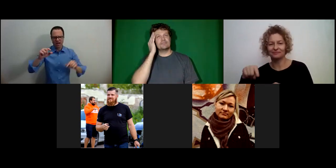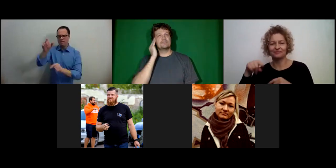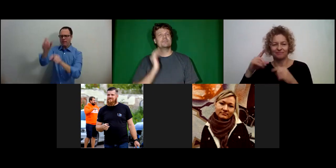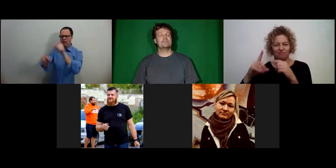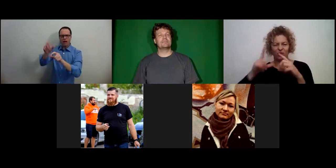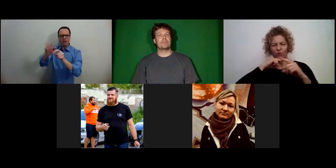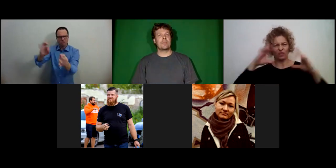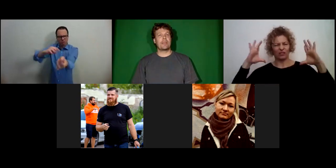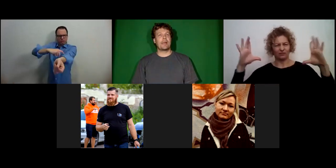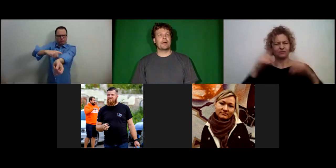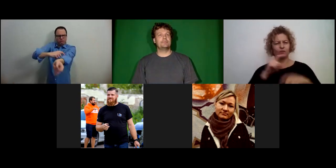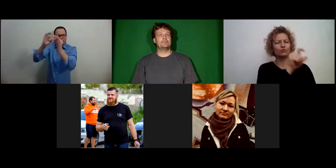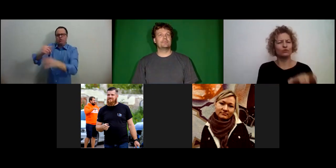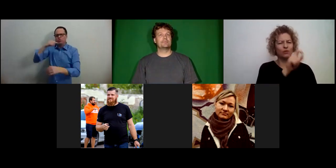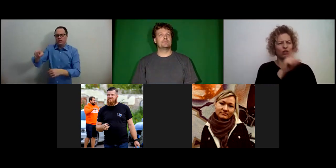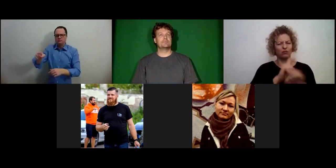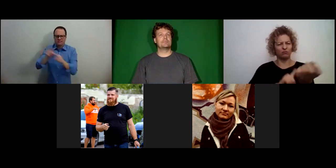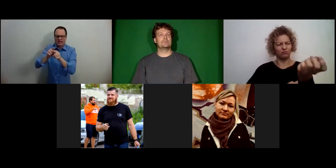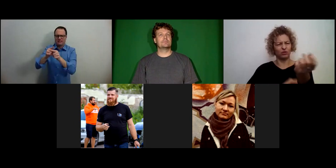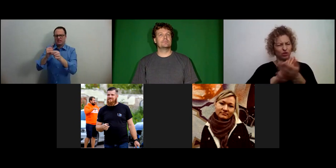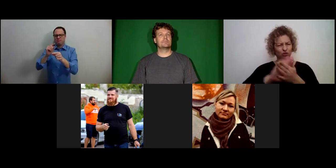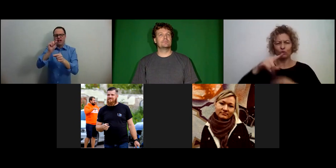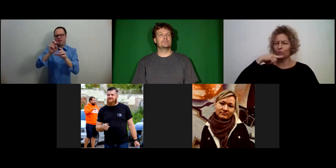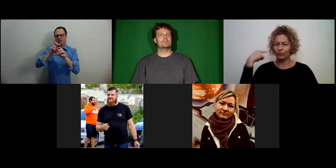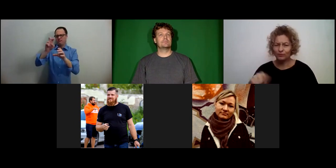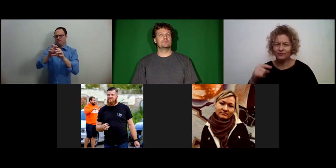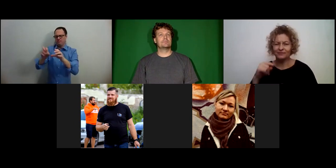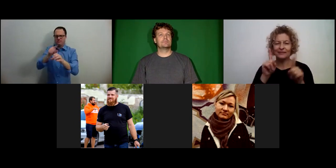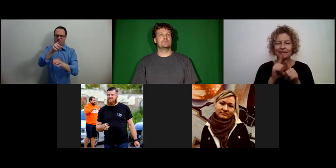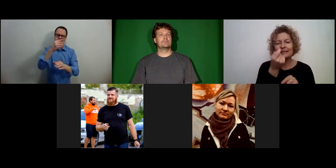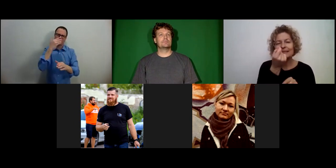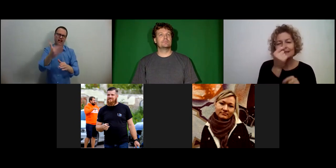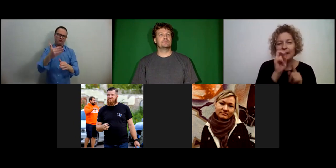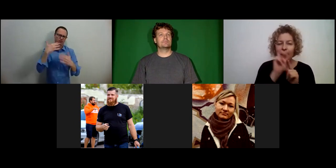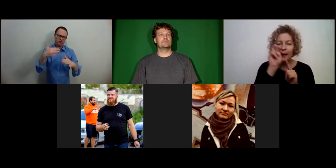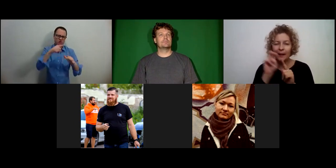So you played for a very big club in Russia.